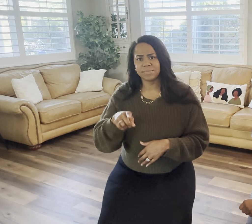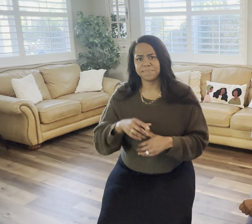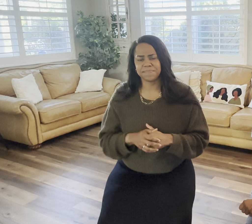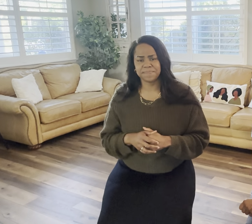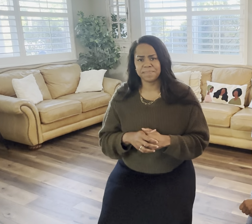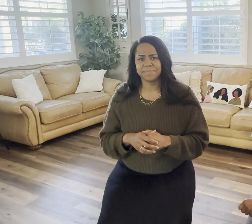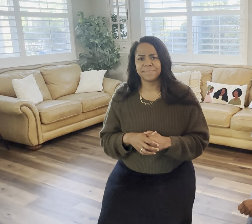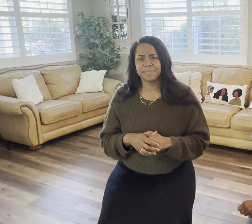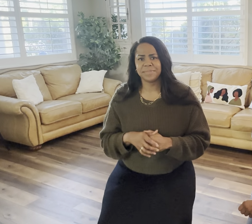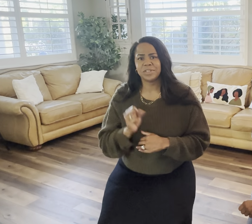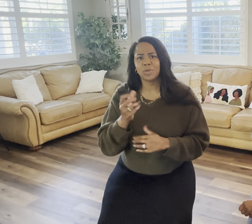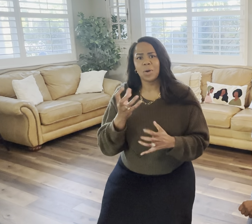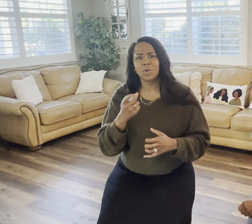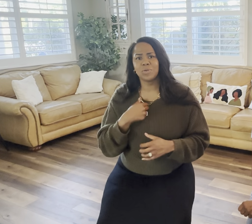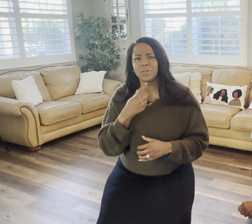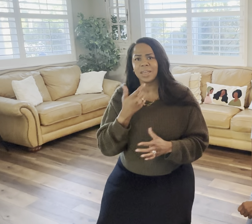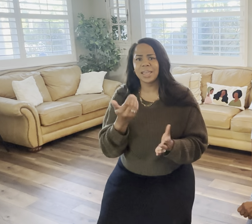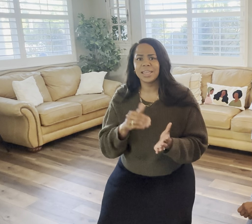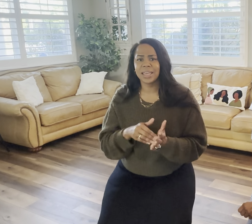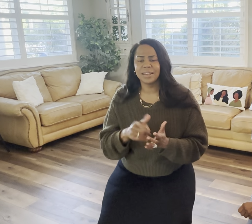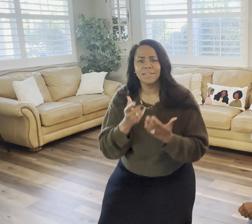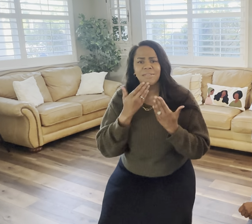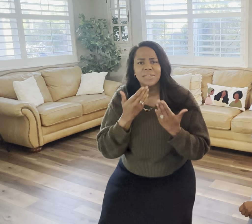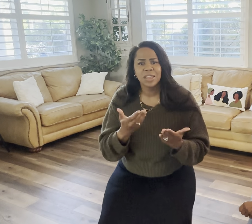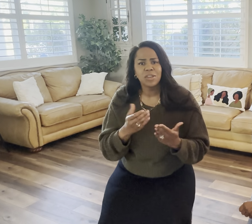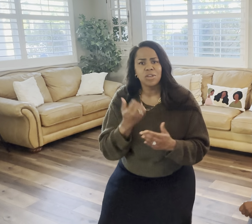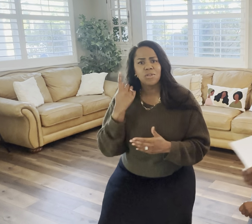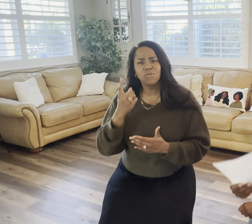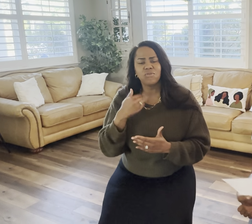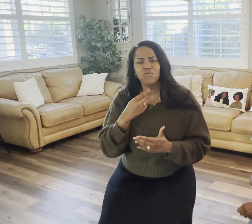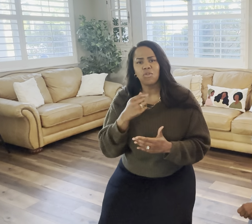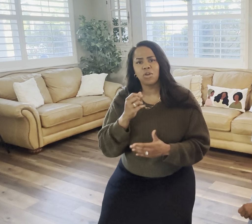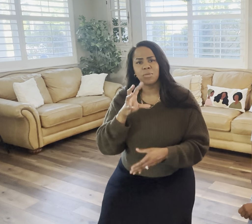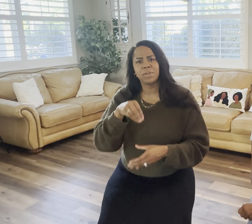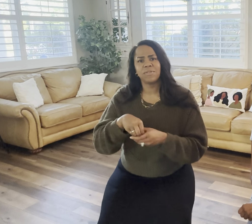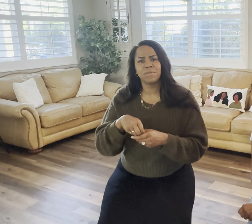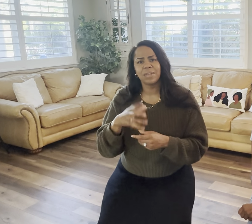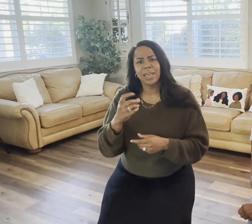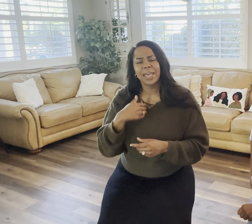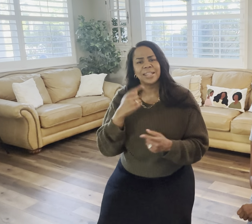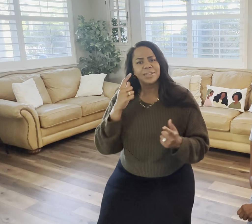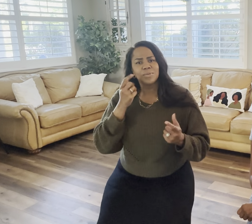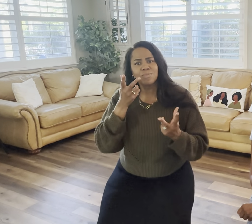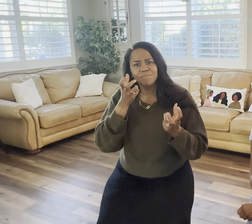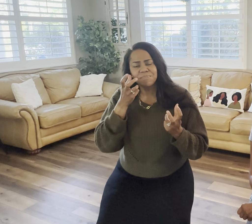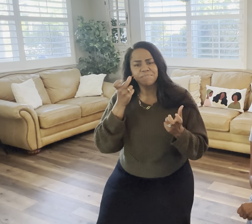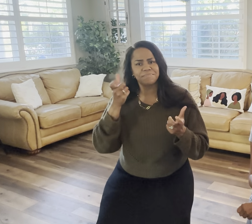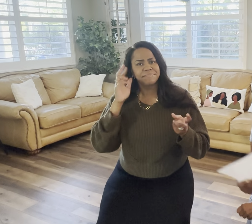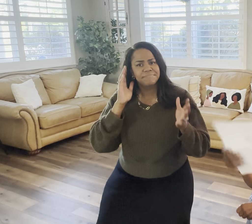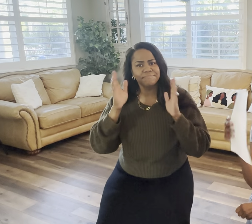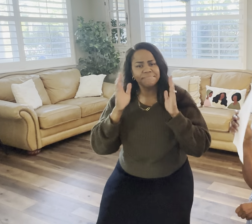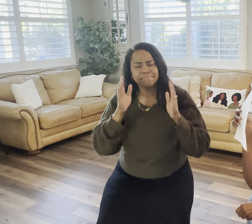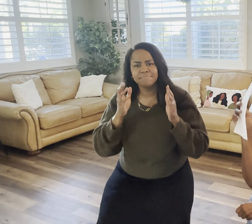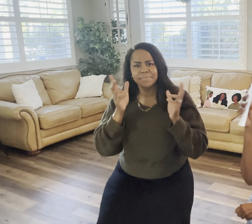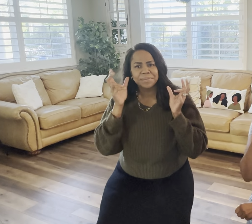again, thank you for participating, listening to our employment corner